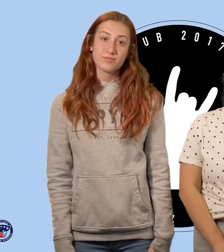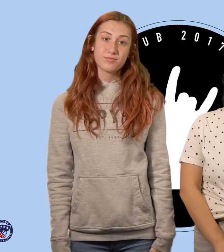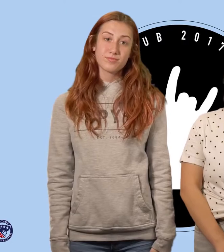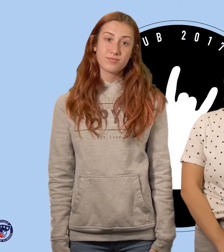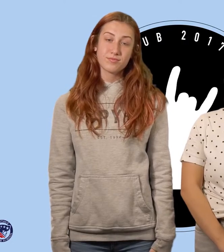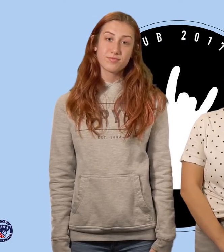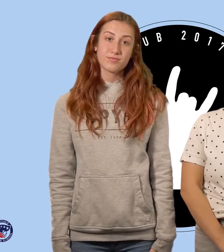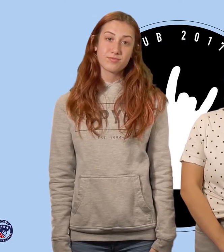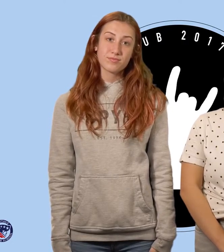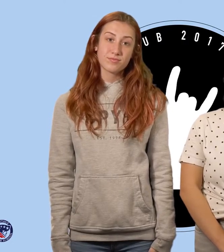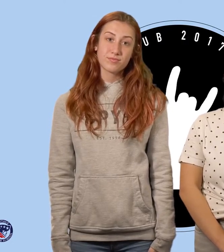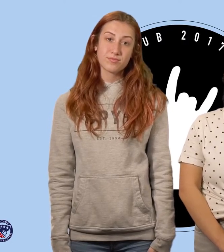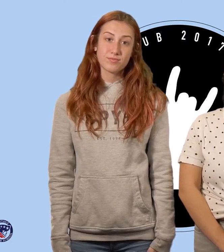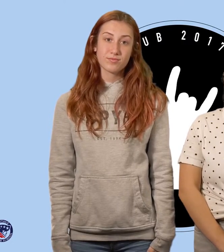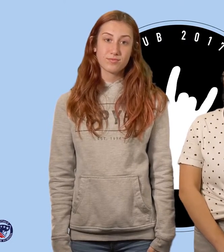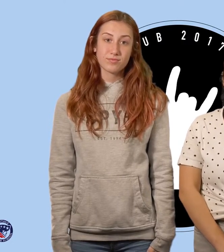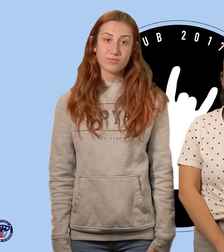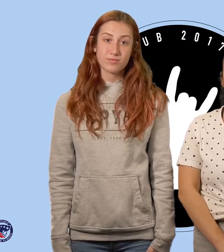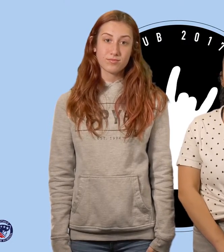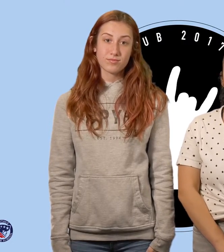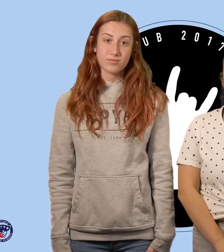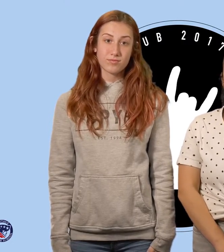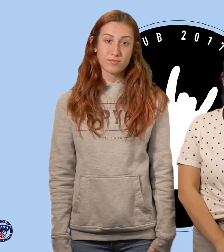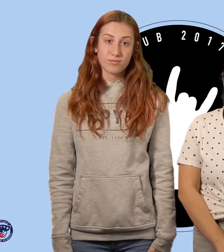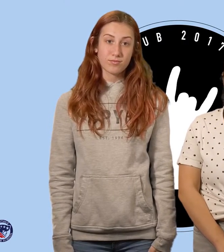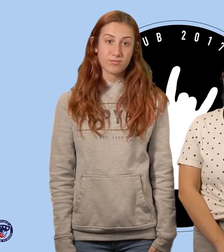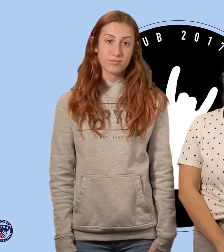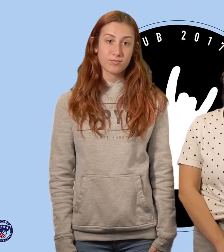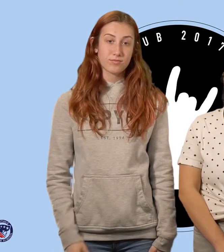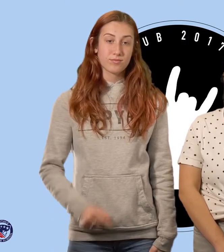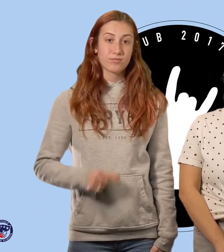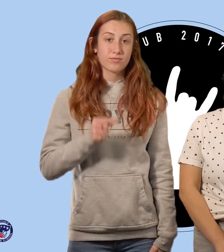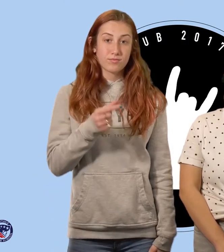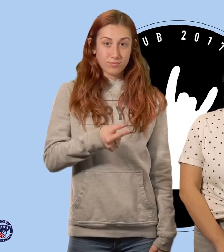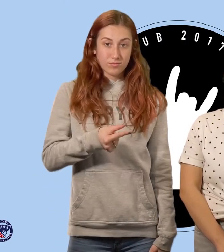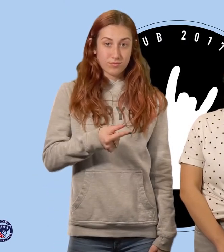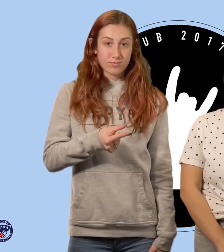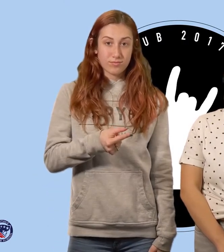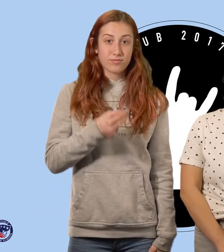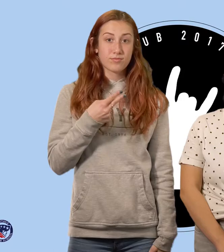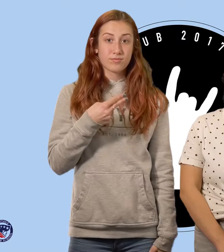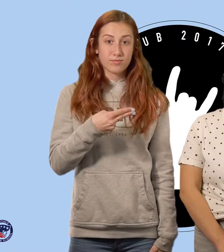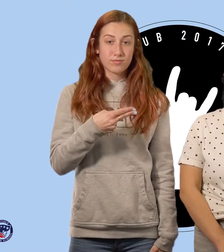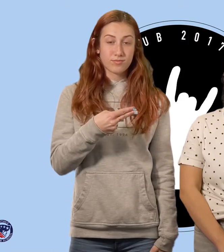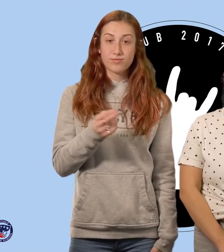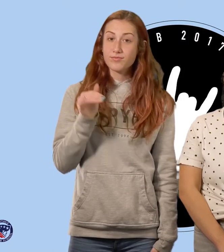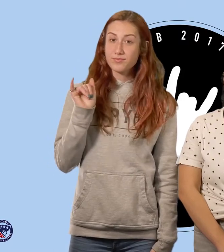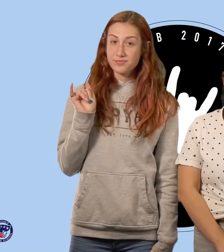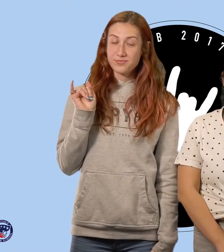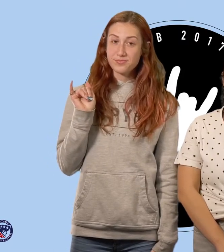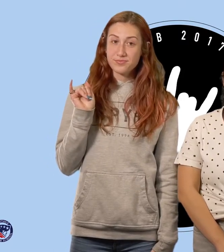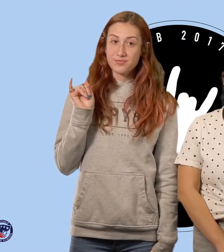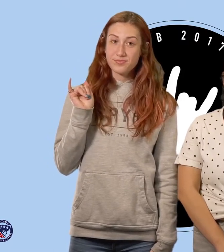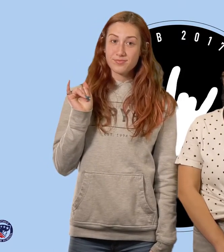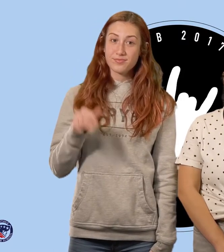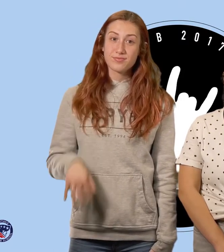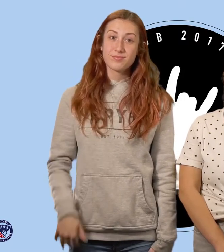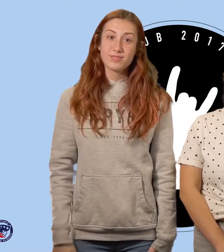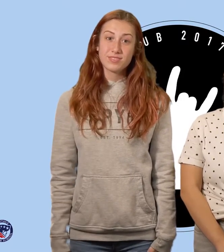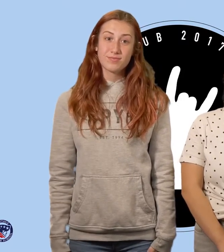Next, we'll be going over the next three letters of the alphabet, which are G, H, I. That's all